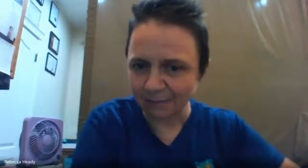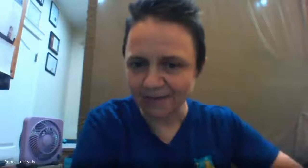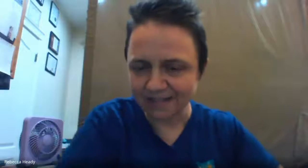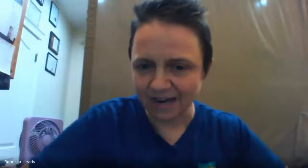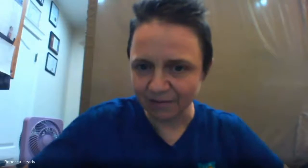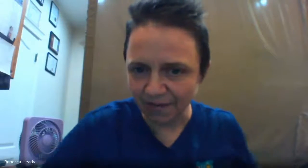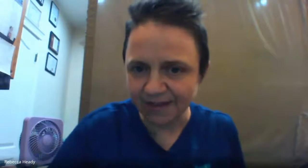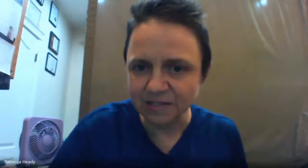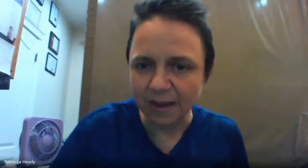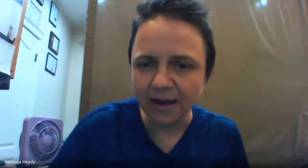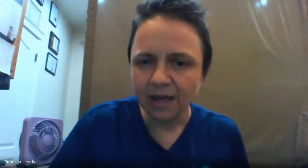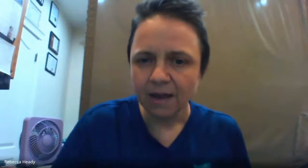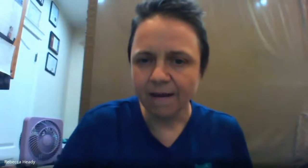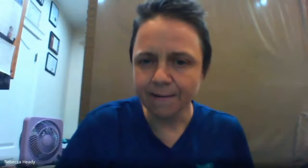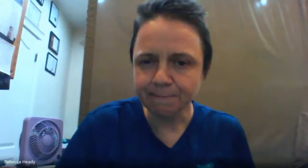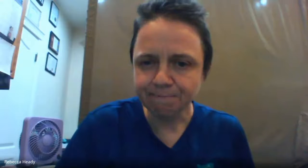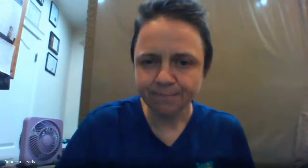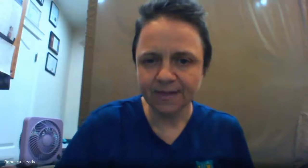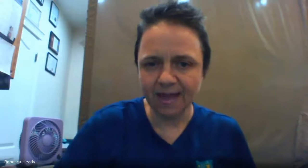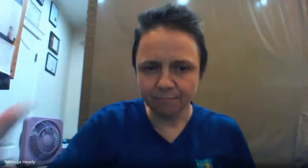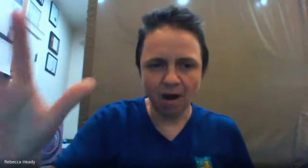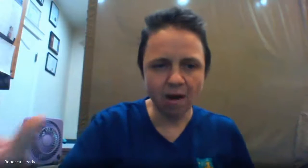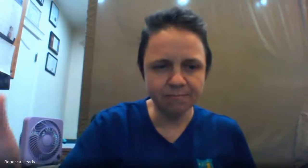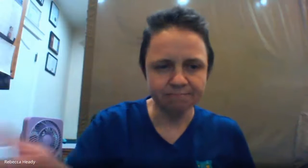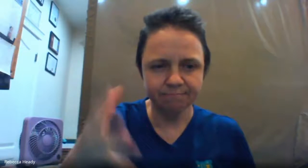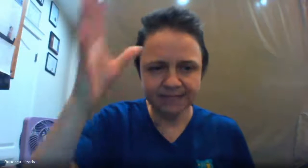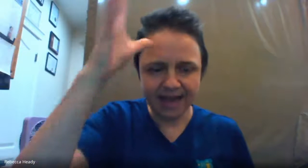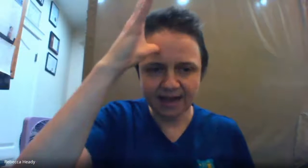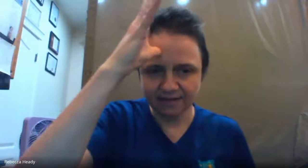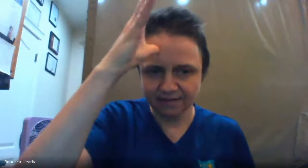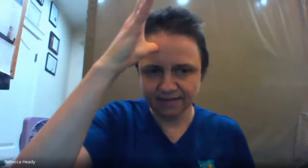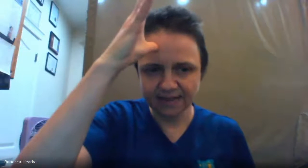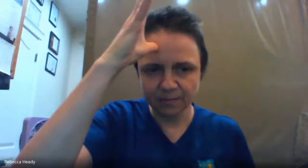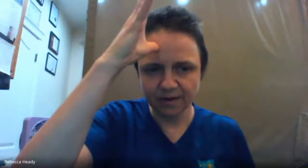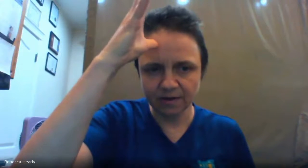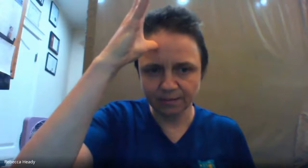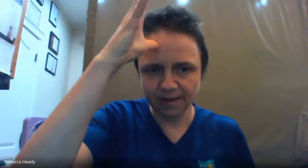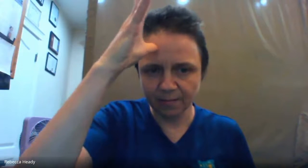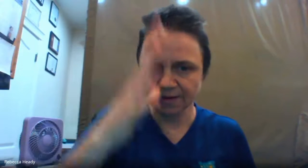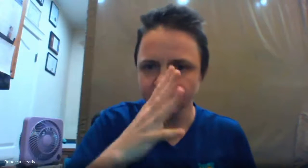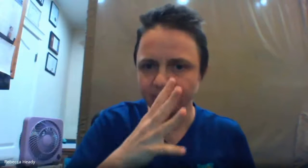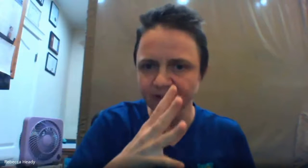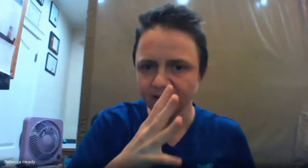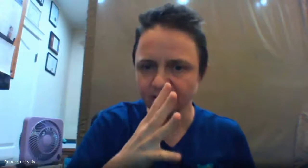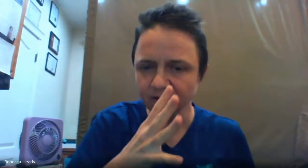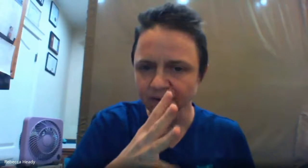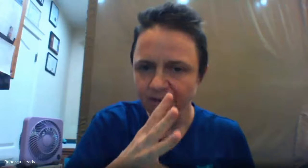even on the list, but okay, mom, dad's up here, male up here, female down here.